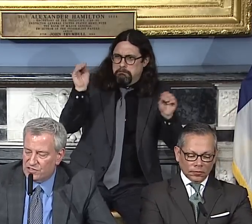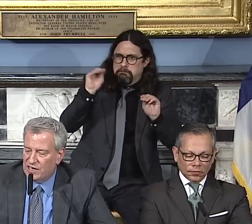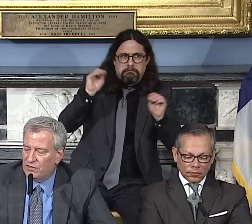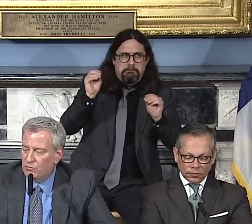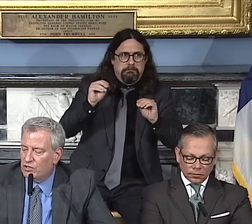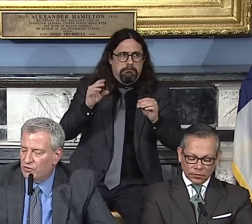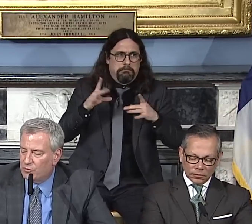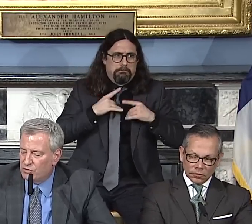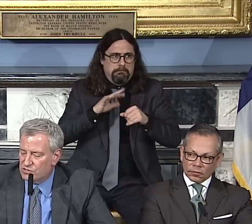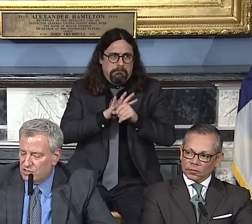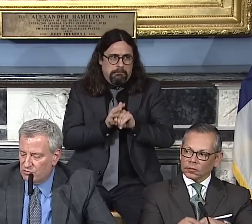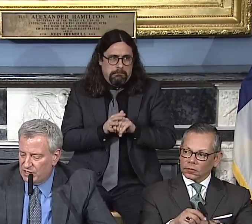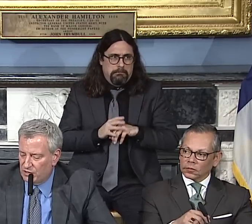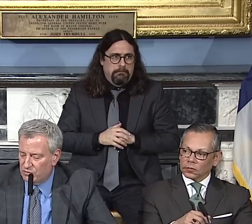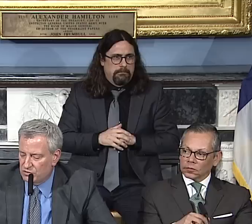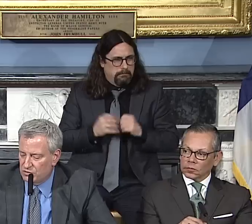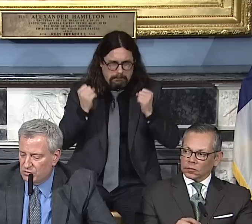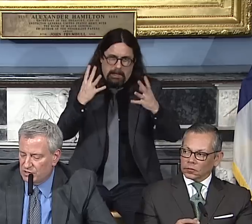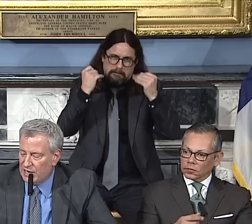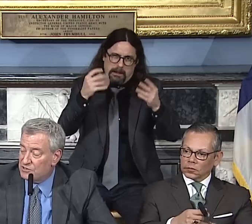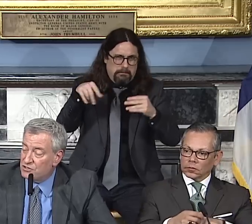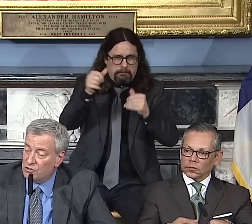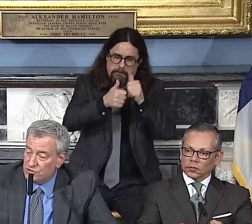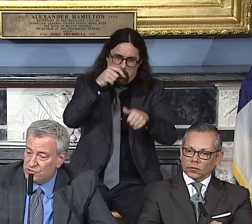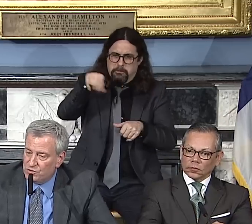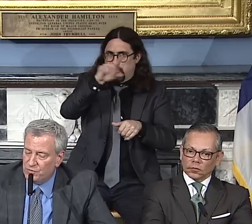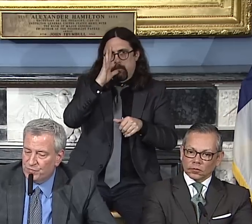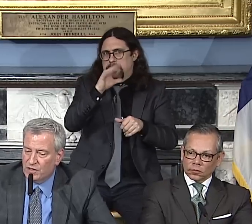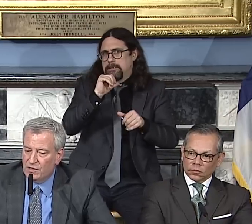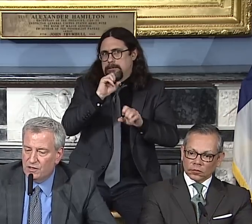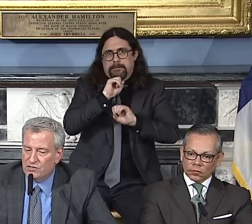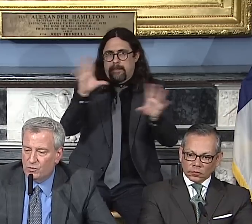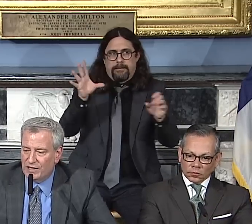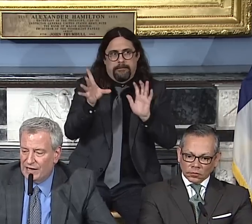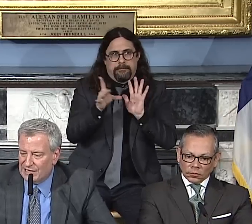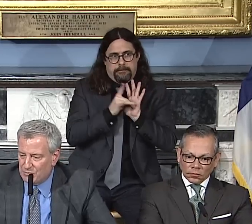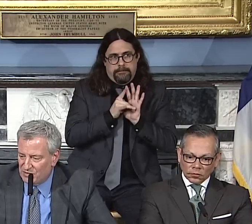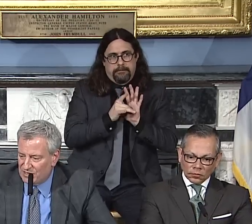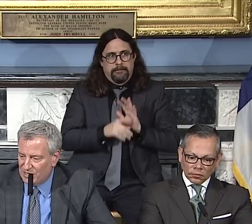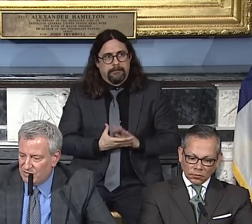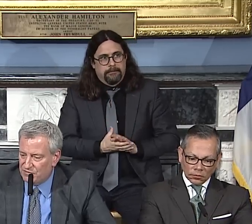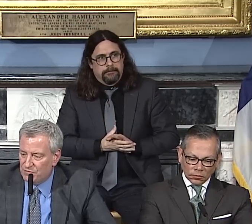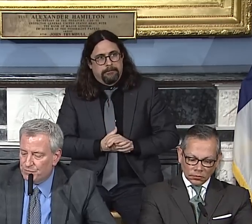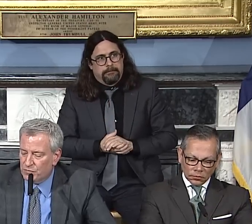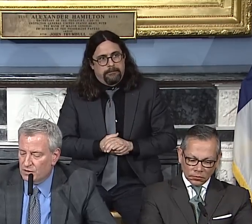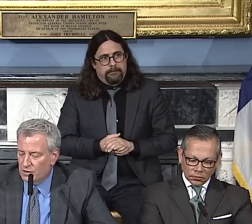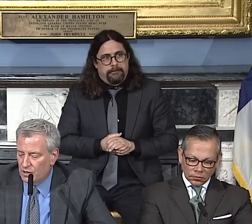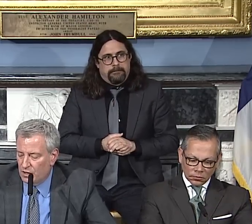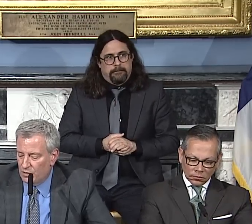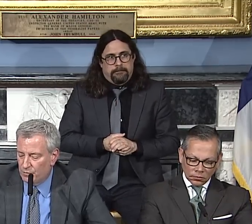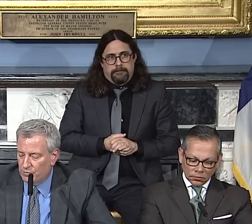we understand the real numbers around what happens to those who do. So we got to keep living life.